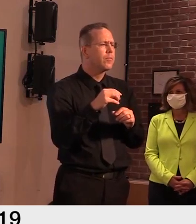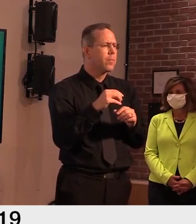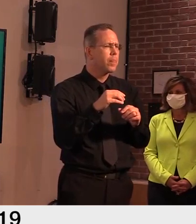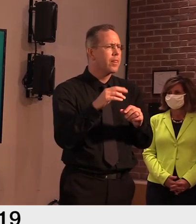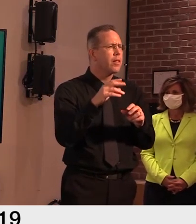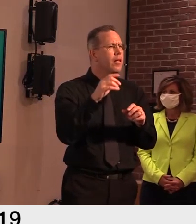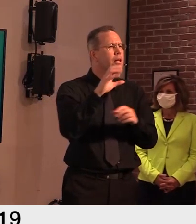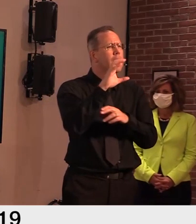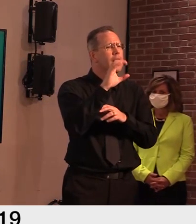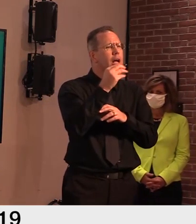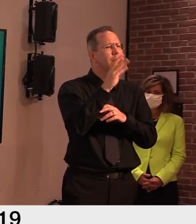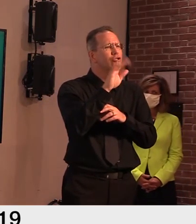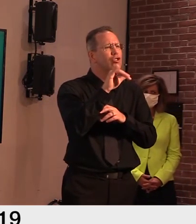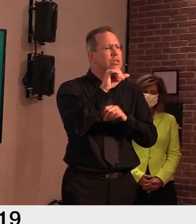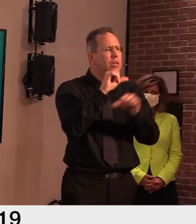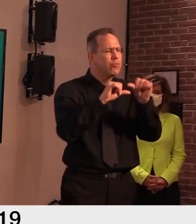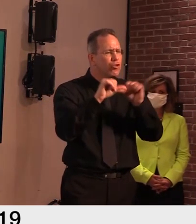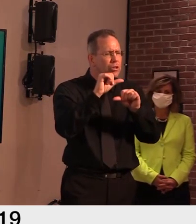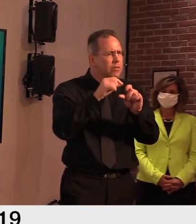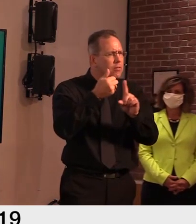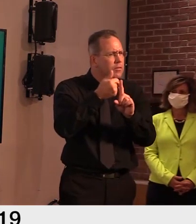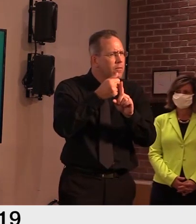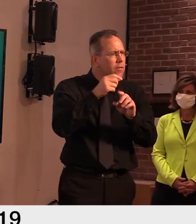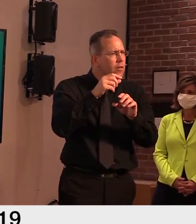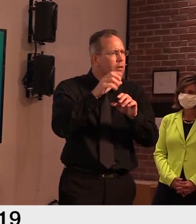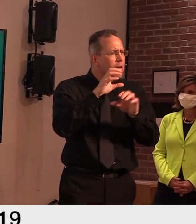There's also some newer